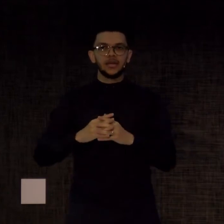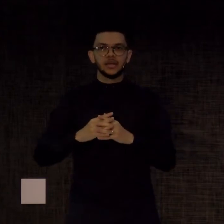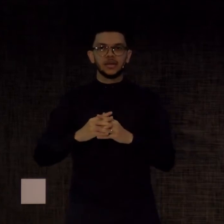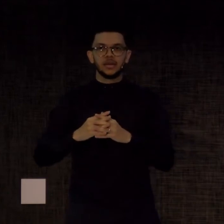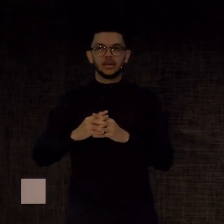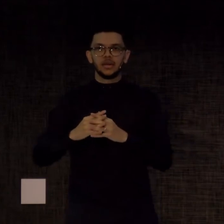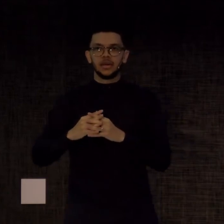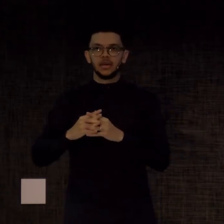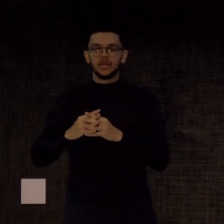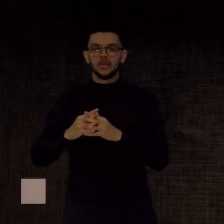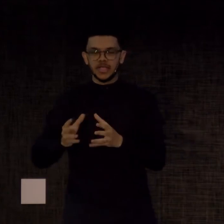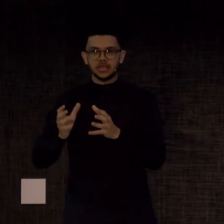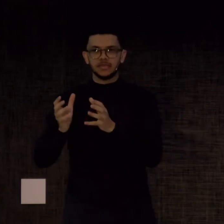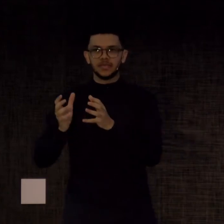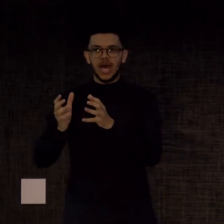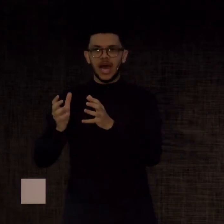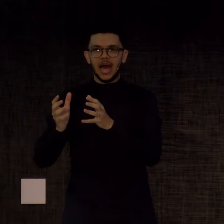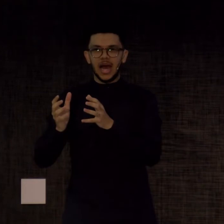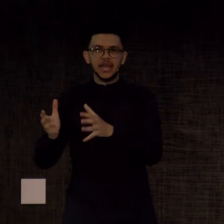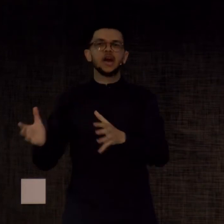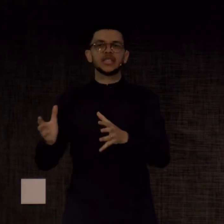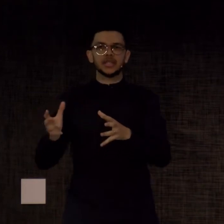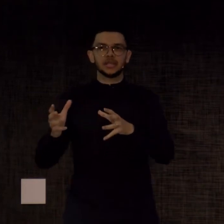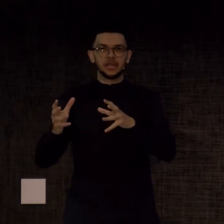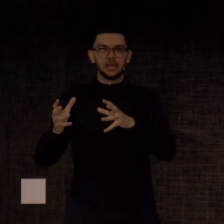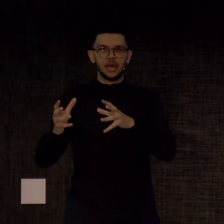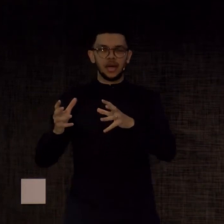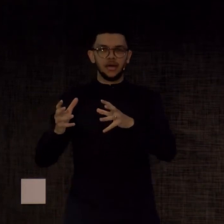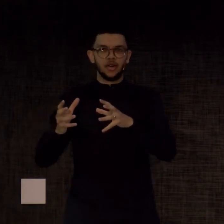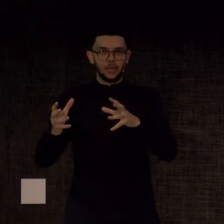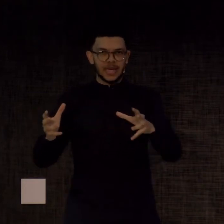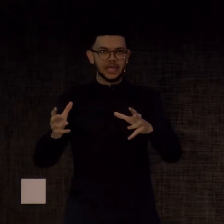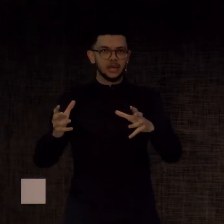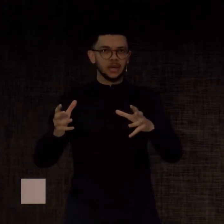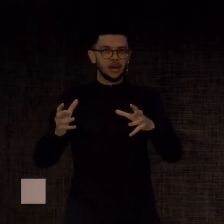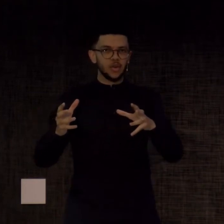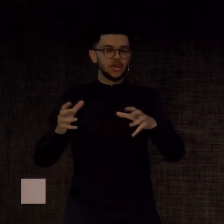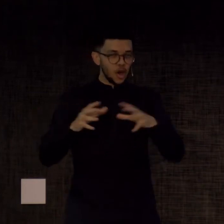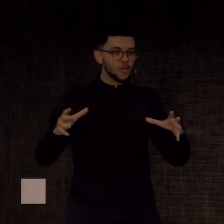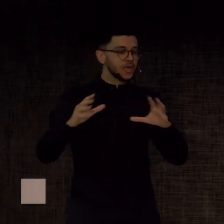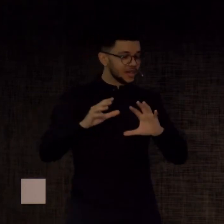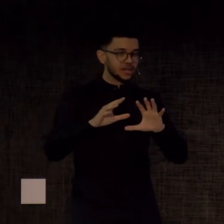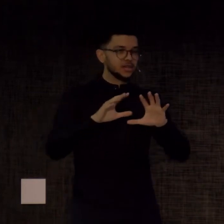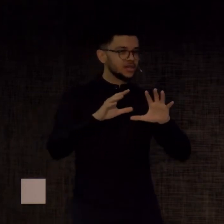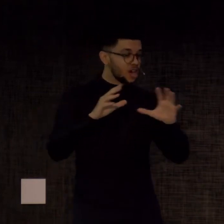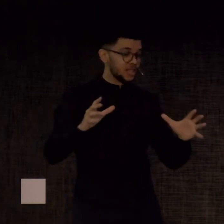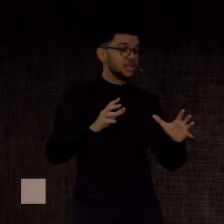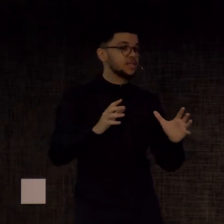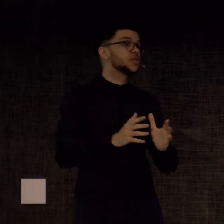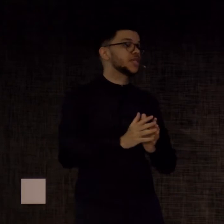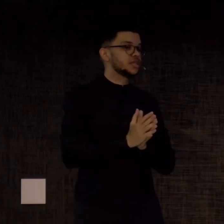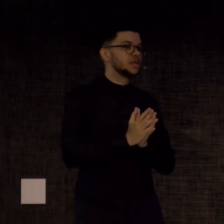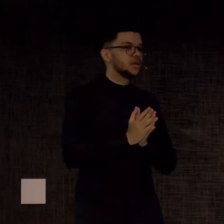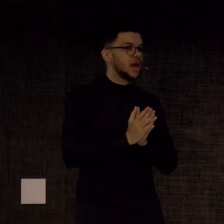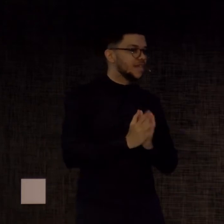And this chaotic rebellion with no political content to